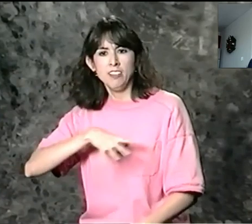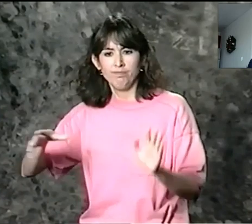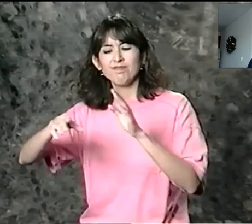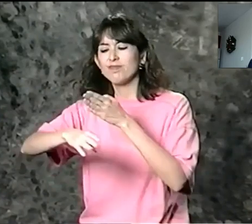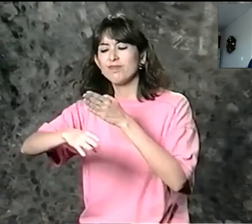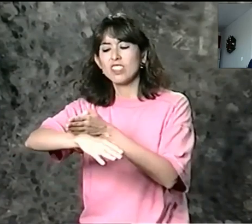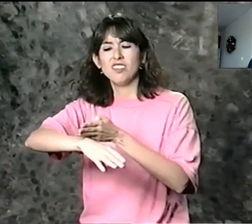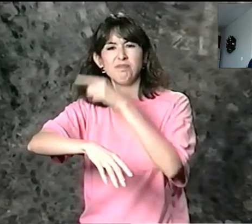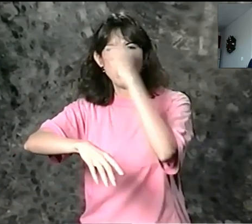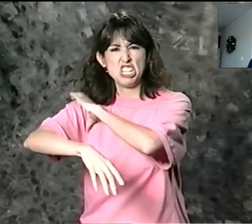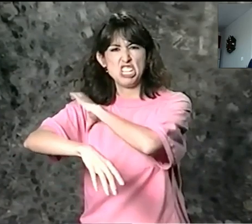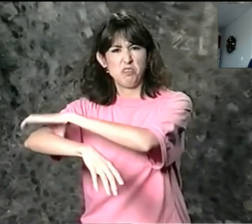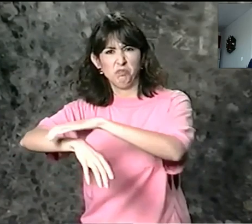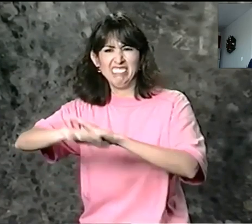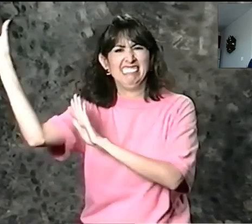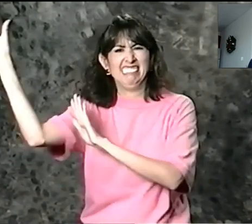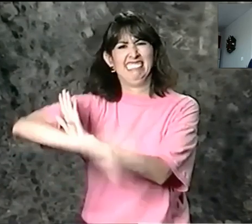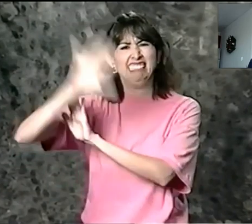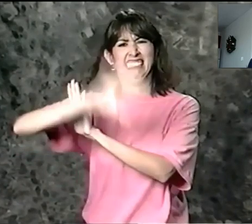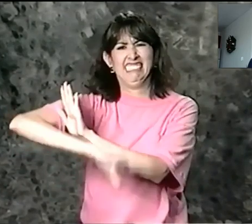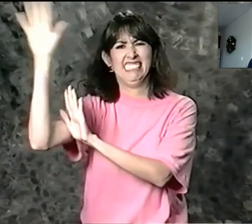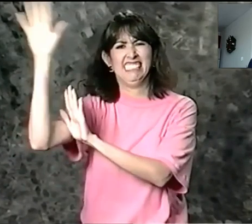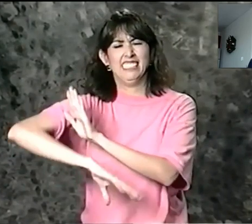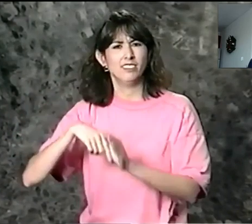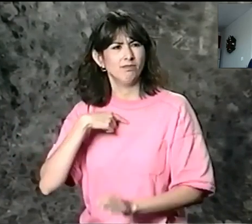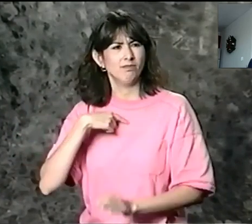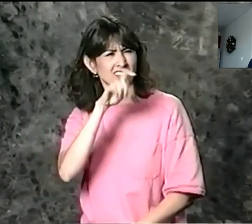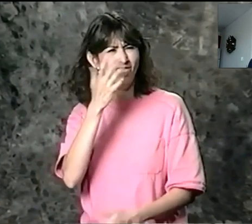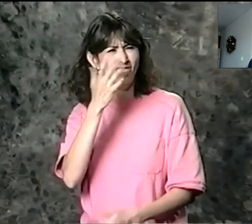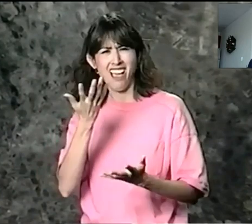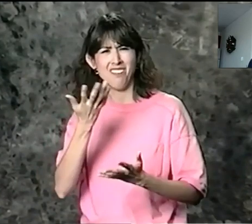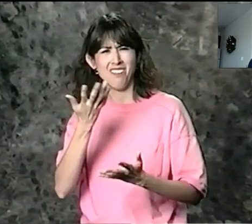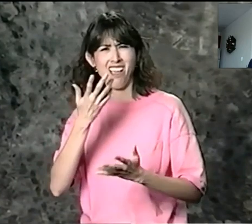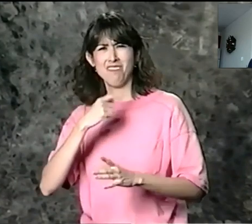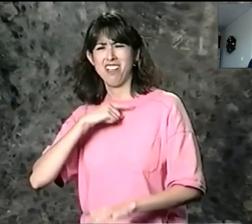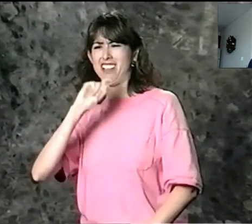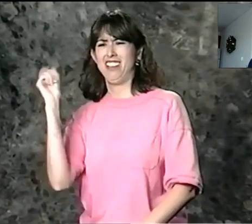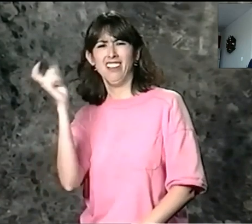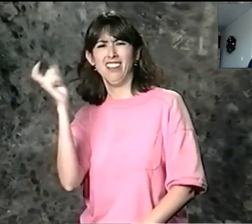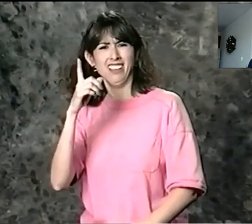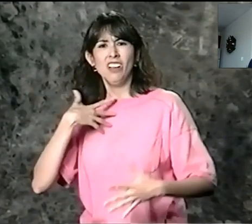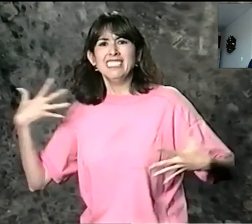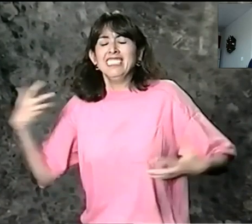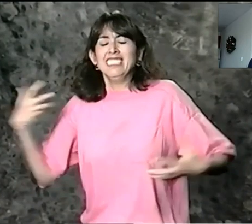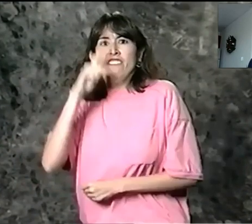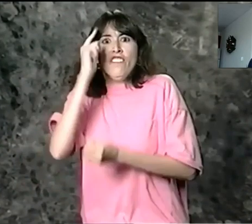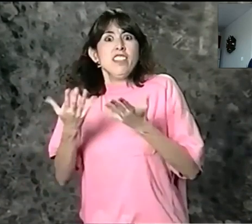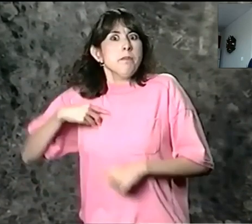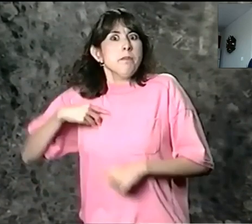understand. And there's this man with long sleeves and he's like waving into my room.